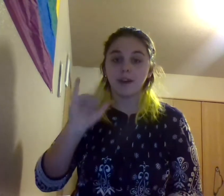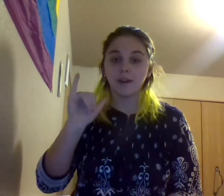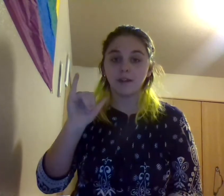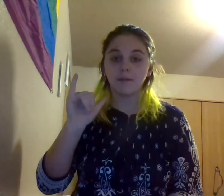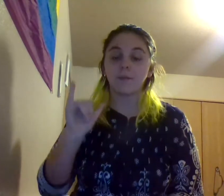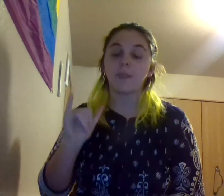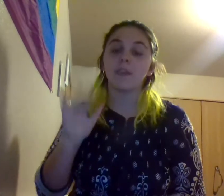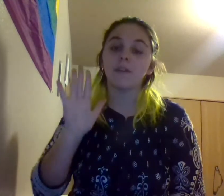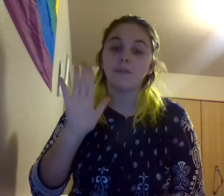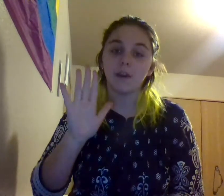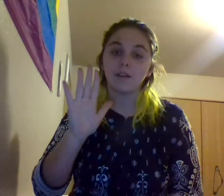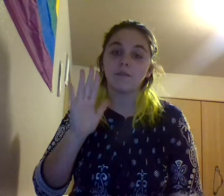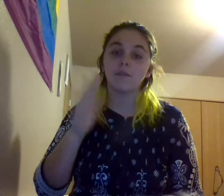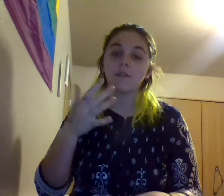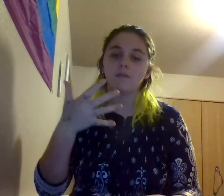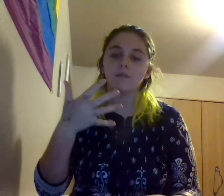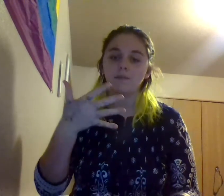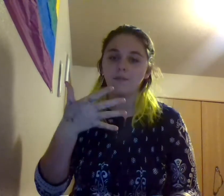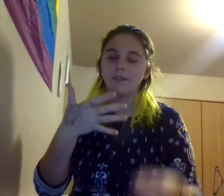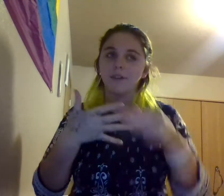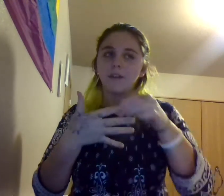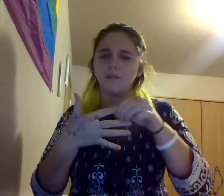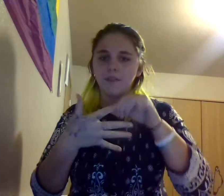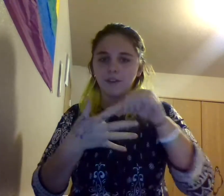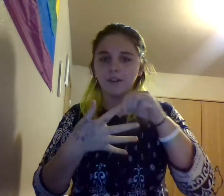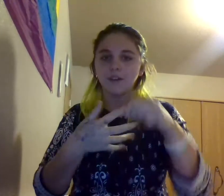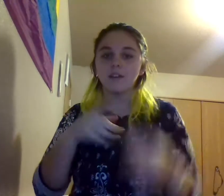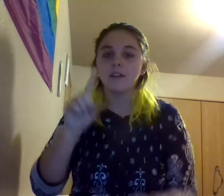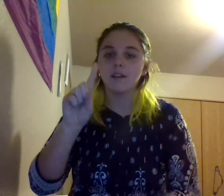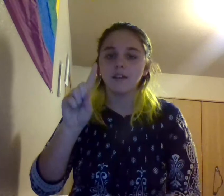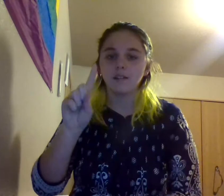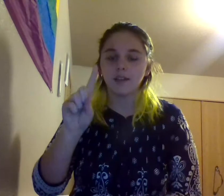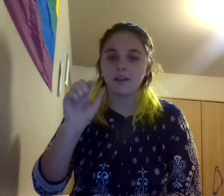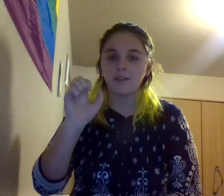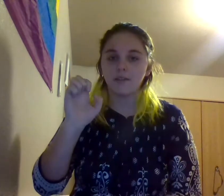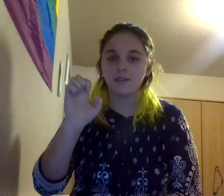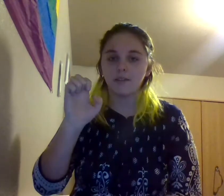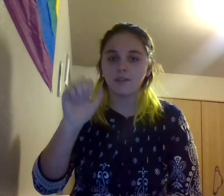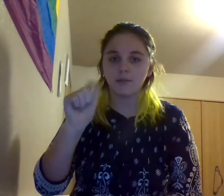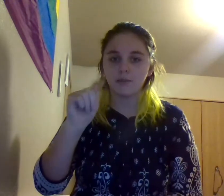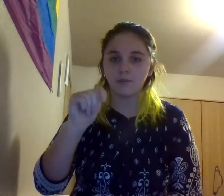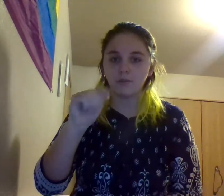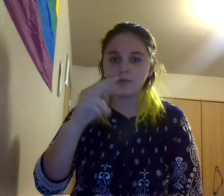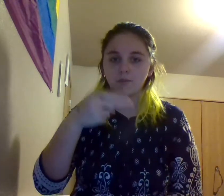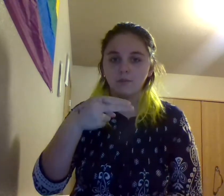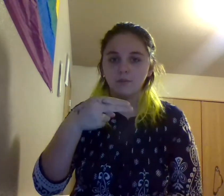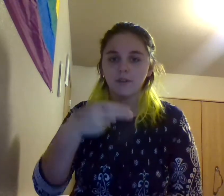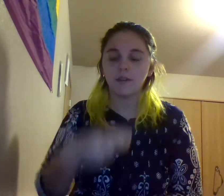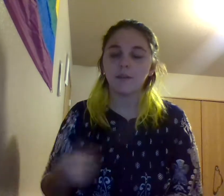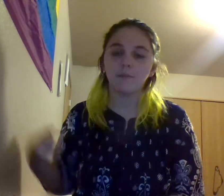five, five, finger death. Punch.